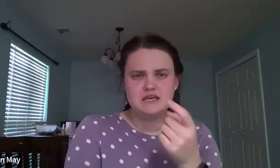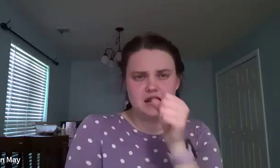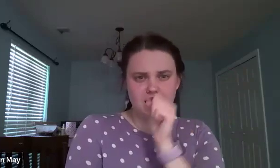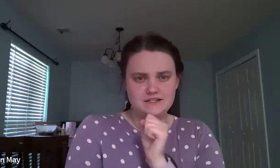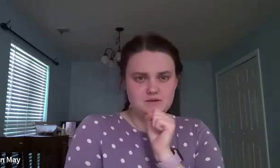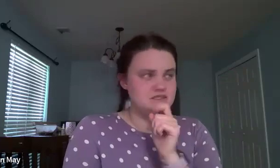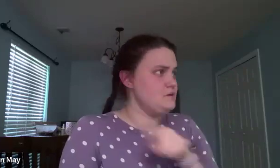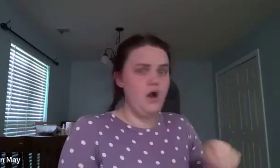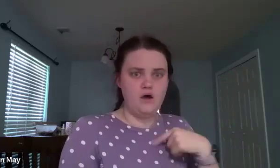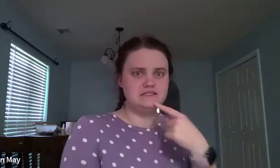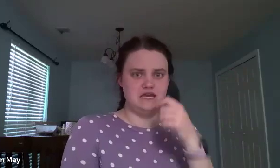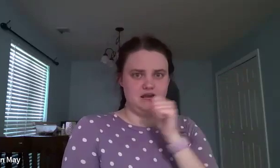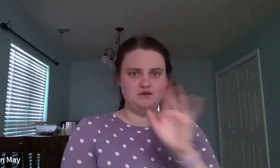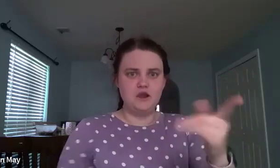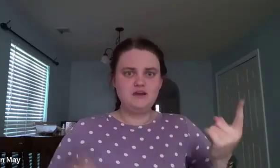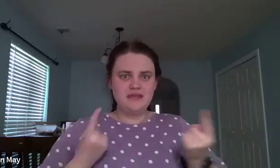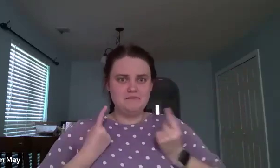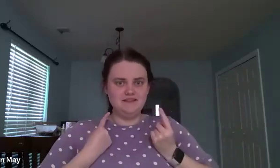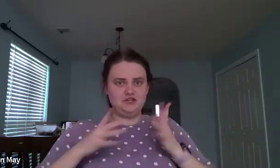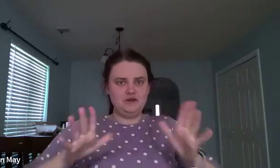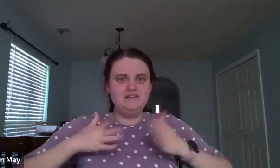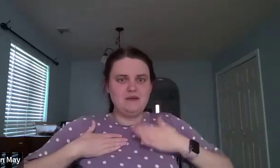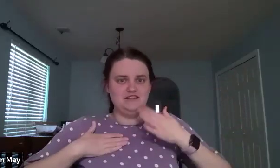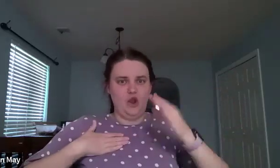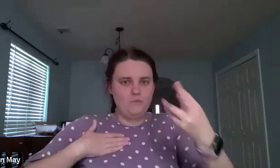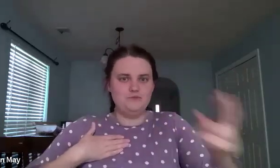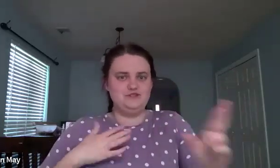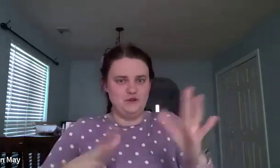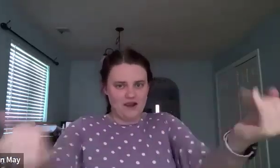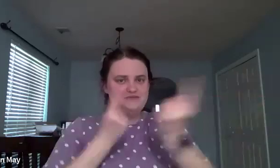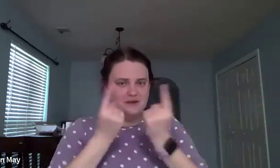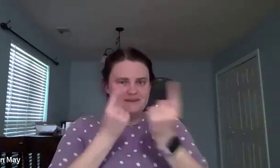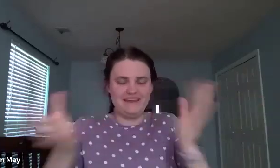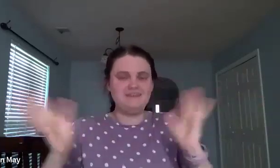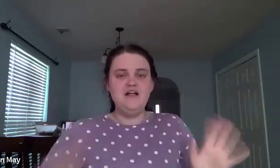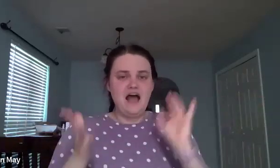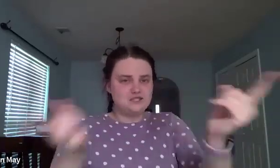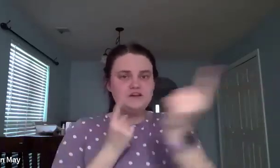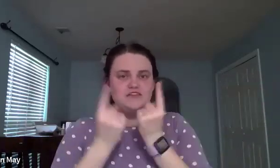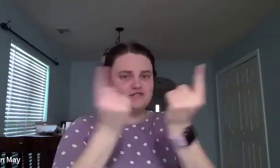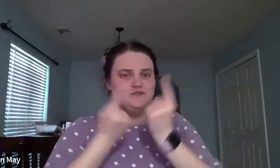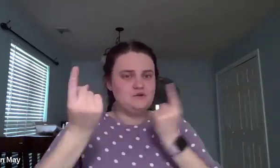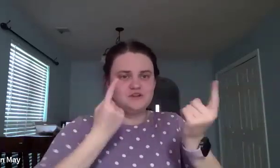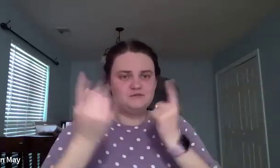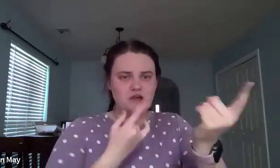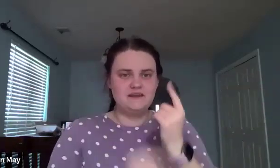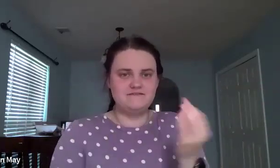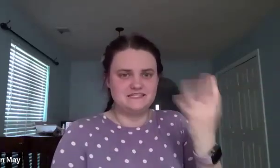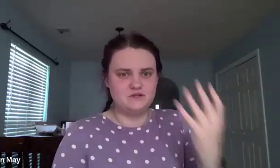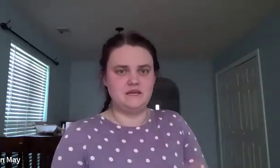said ice cream." I was like, "We all said ice cream. Why are you coming at me? Like, you're not even my like homeroom student. Why are you coming?" Like, I swear they just feel the most comfortable coming and fussing with me. And I'm